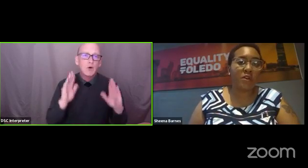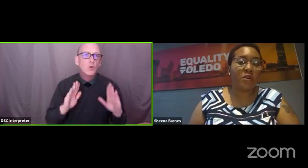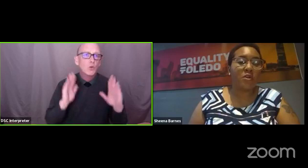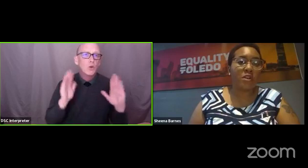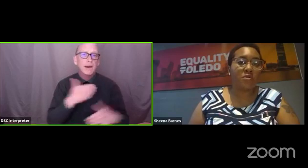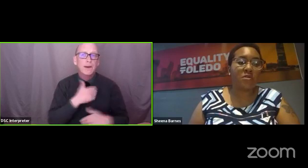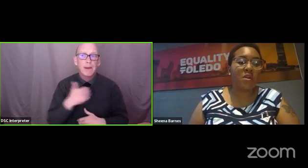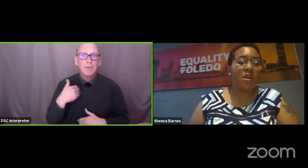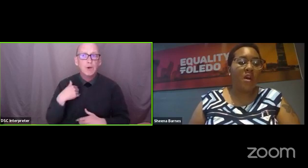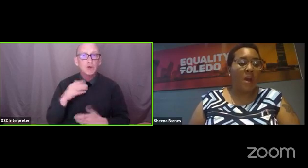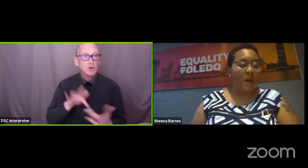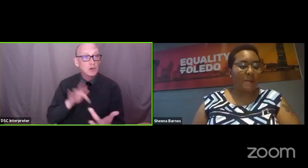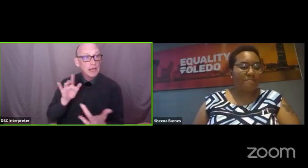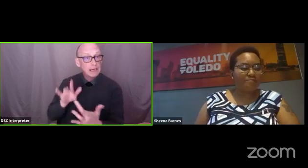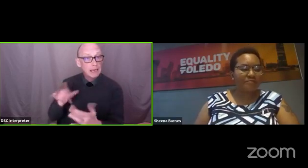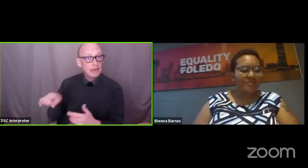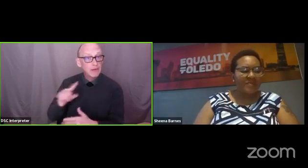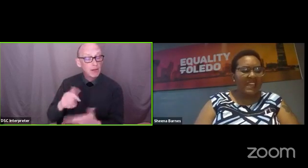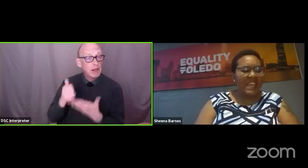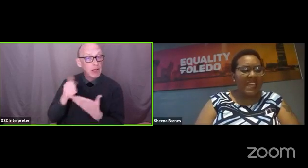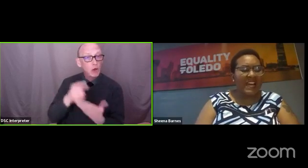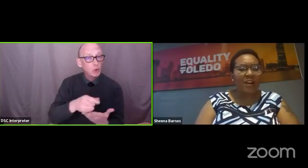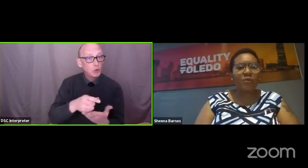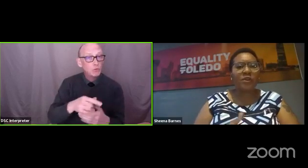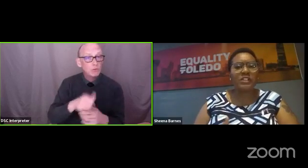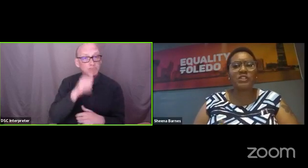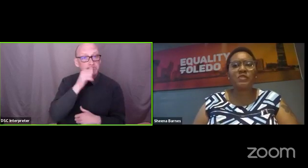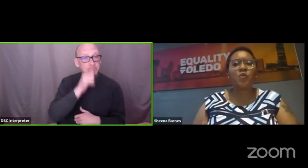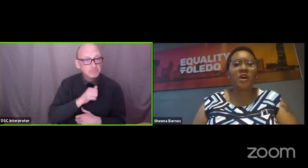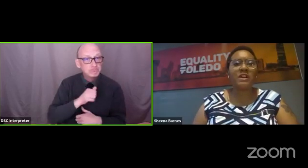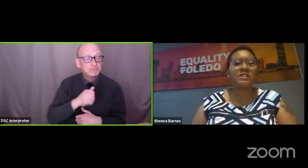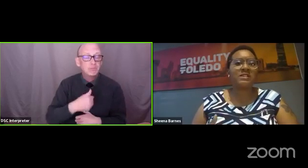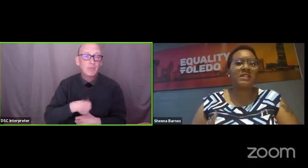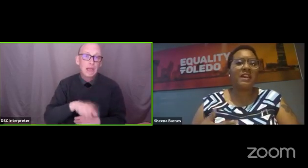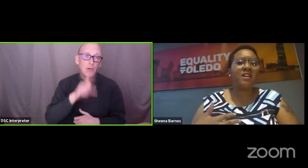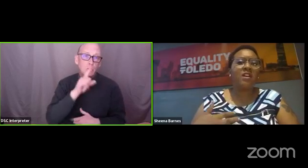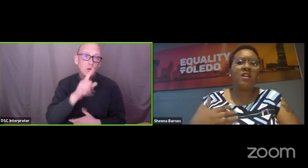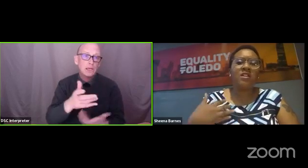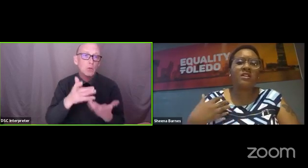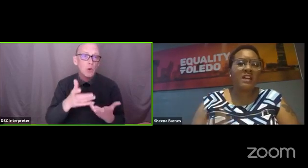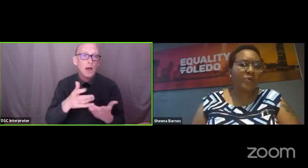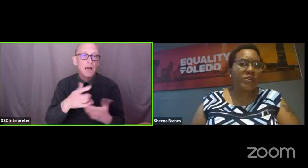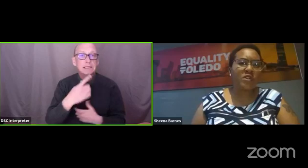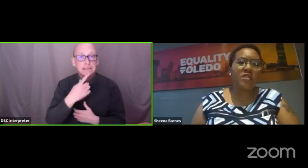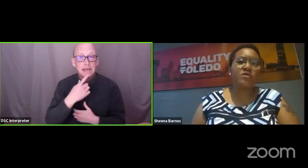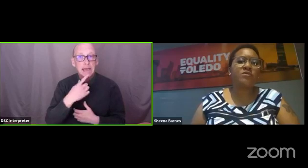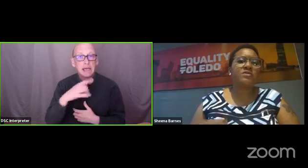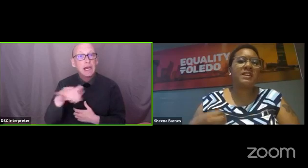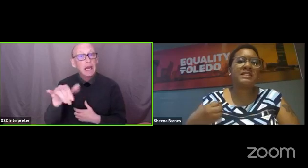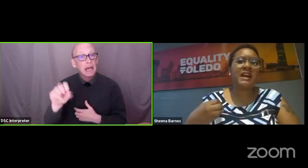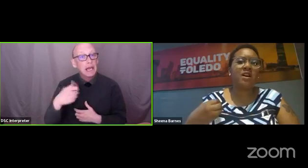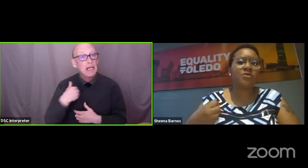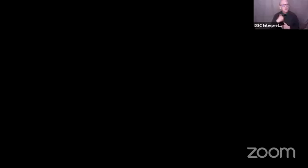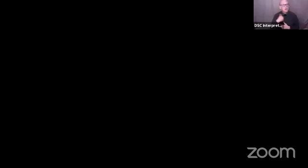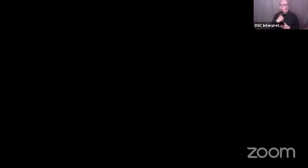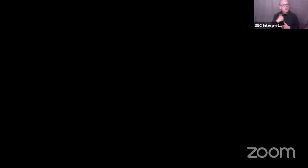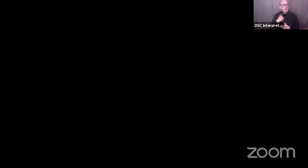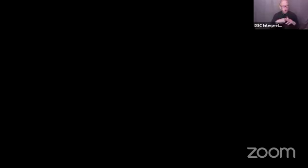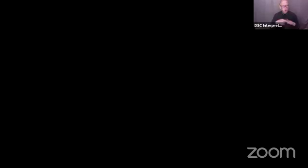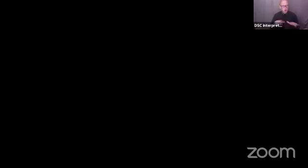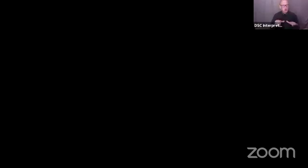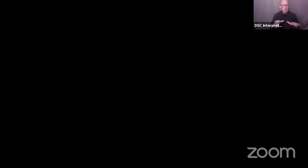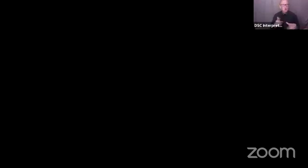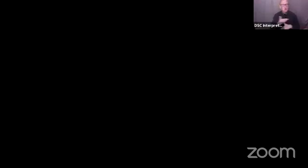through whatever you're going through. And I really just want to say, yes, we're starting to do things now during